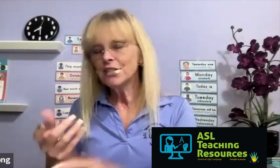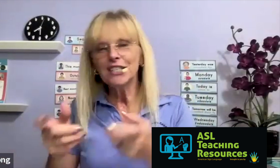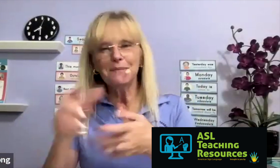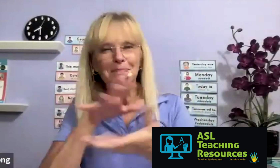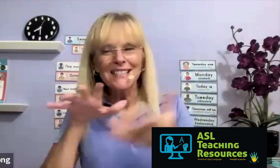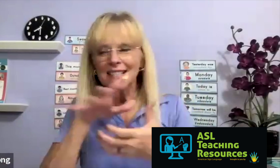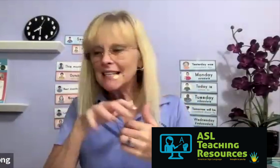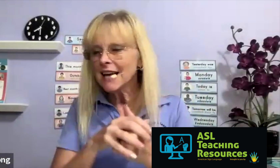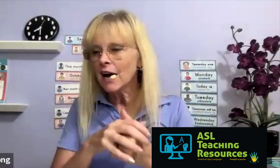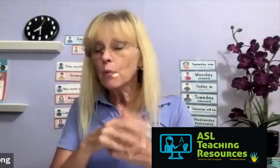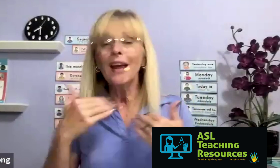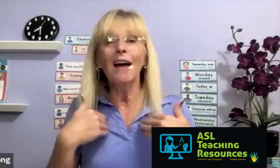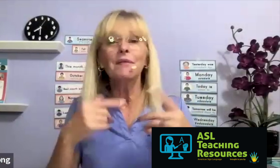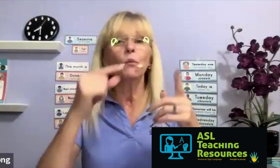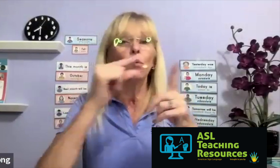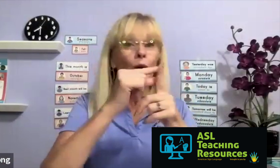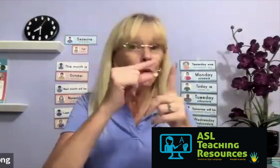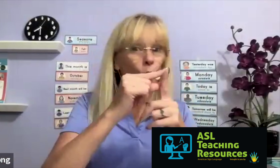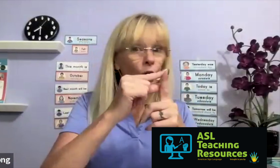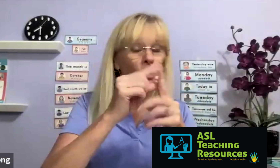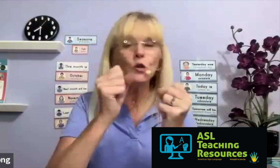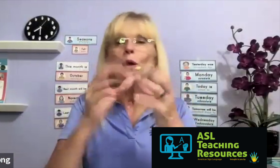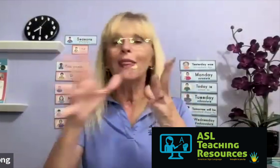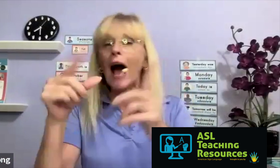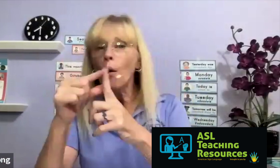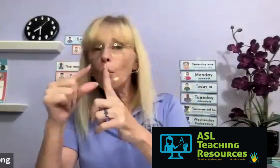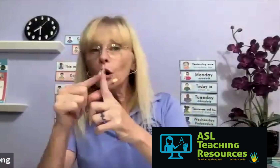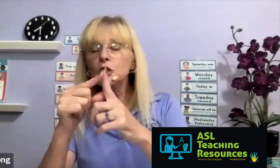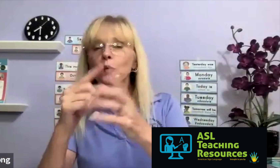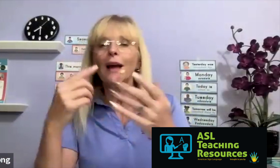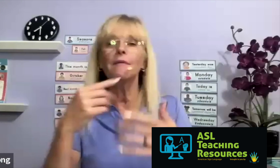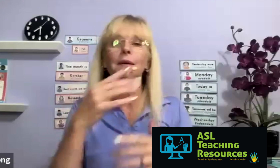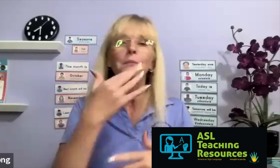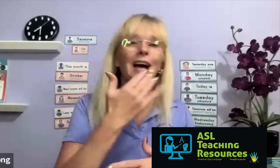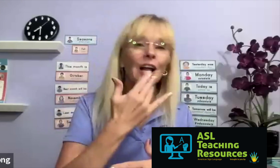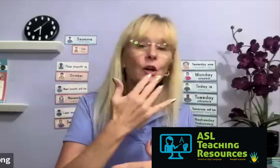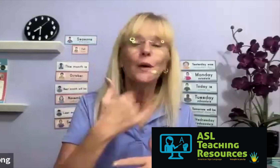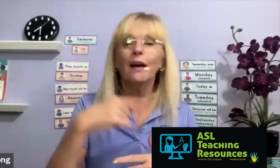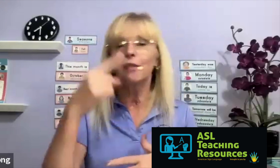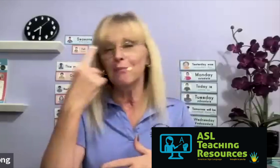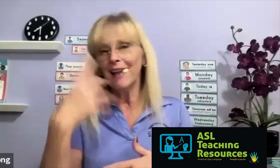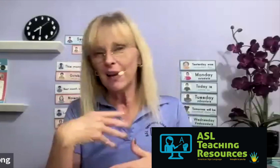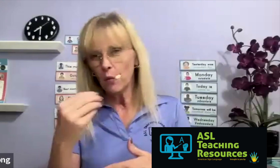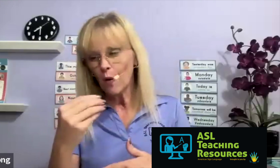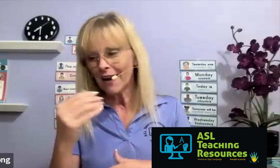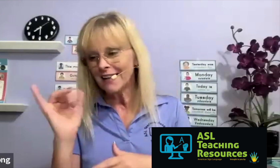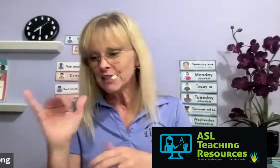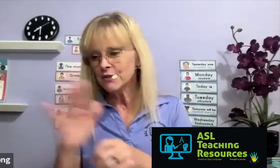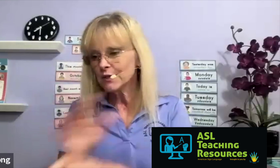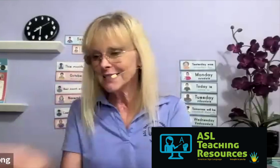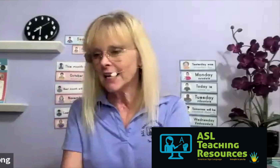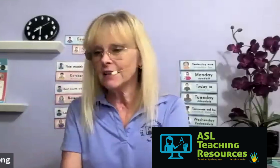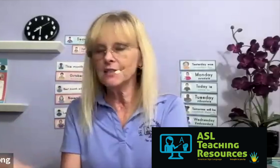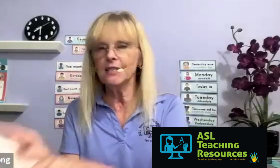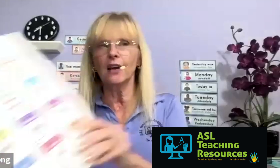just mix things up. We have them with words, without words. We have them color. We have them black and white in this full set. Here's the other